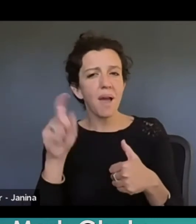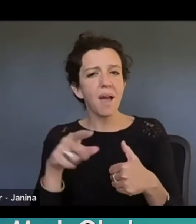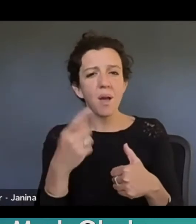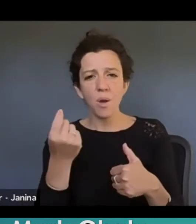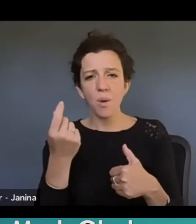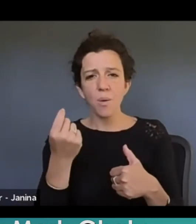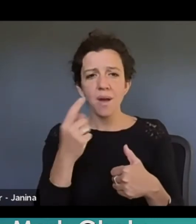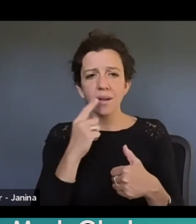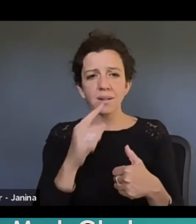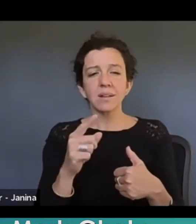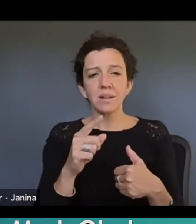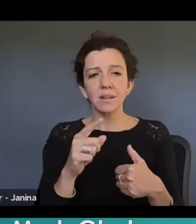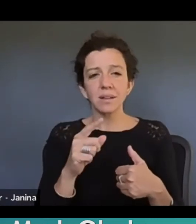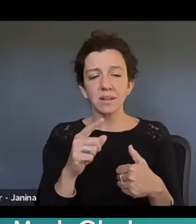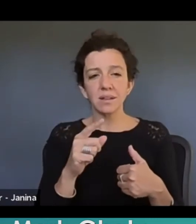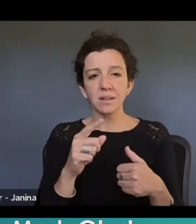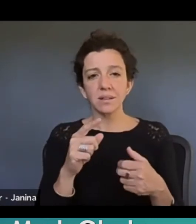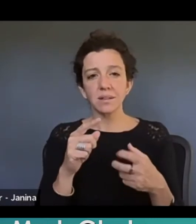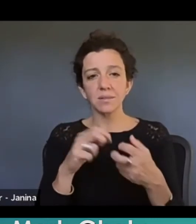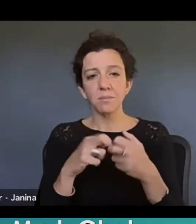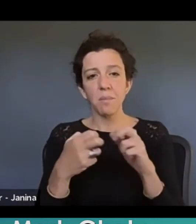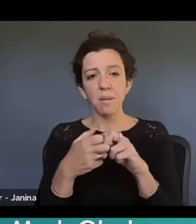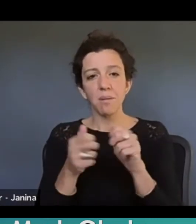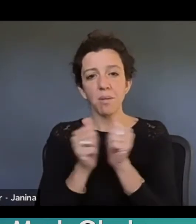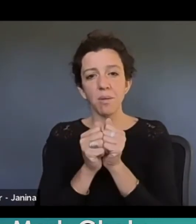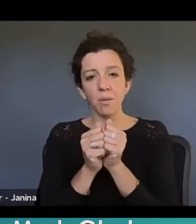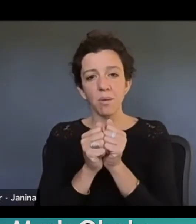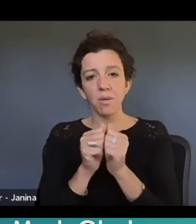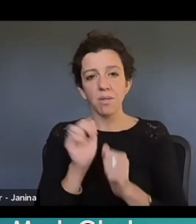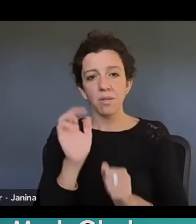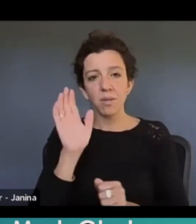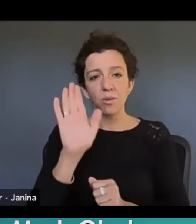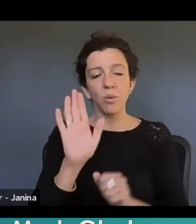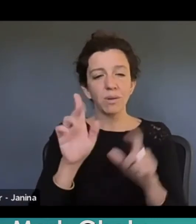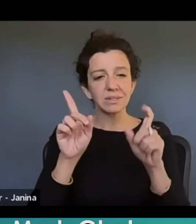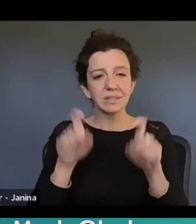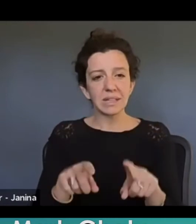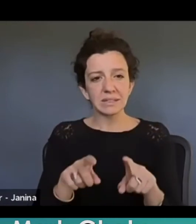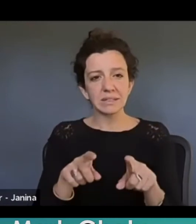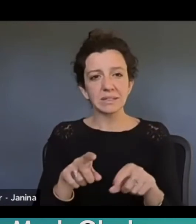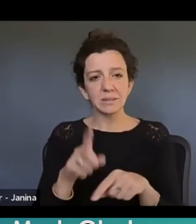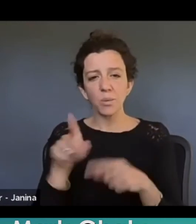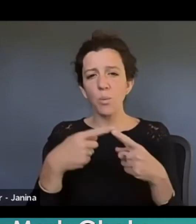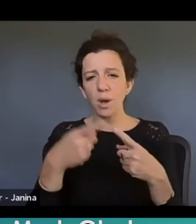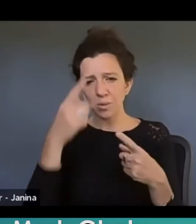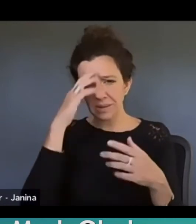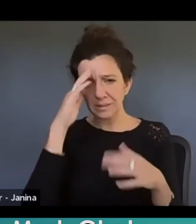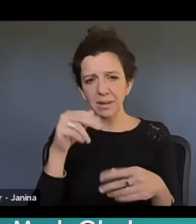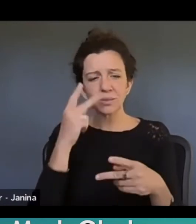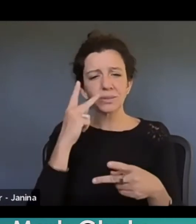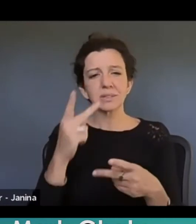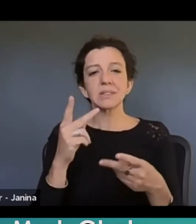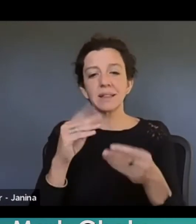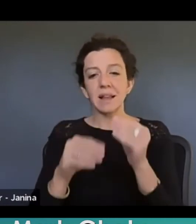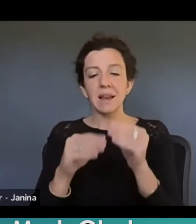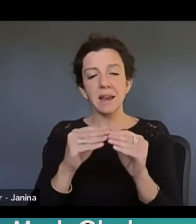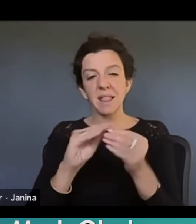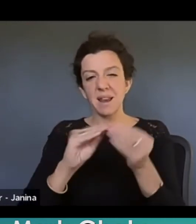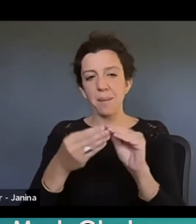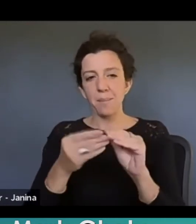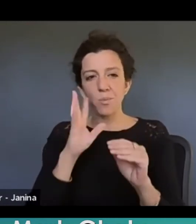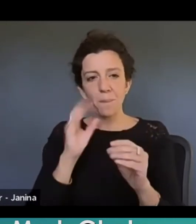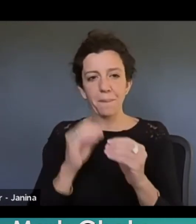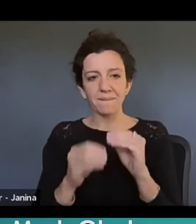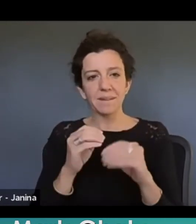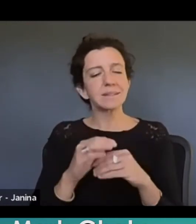and how many tests roughly do you estimate are not being reported, and when do you expect to fix? I also like to know how this impacts your